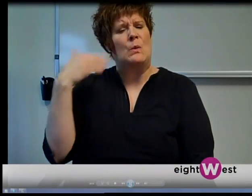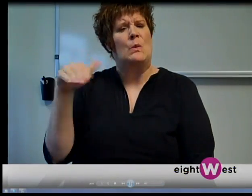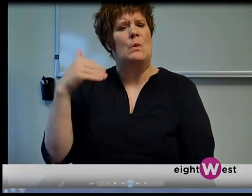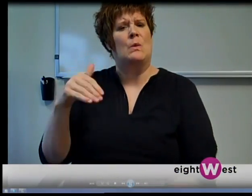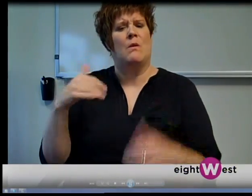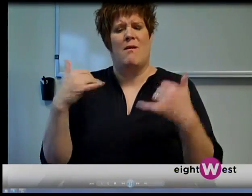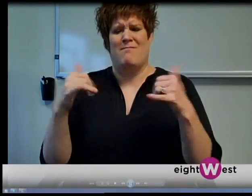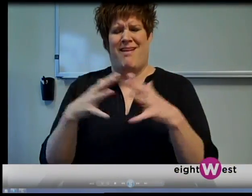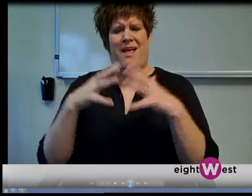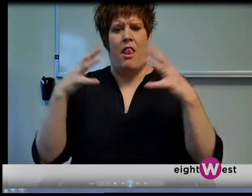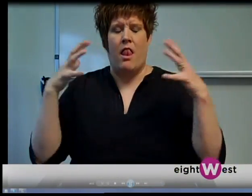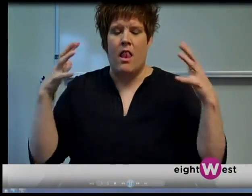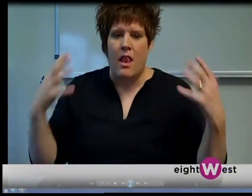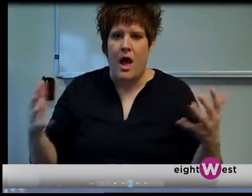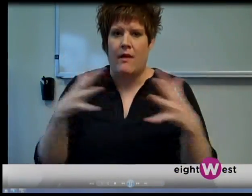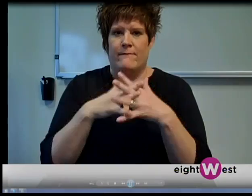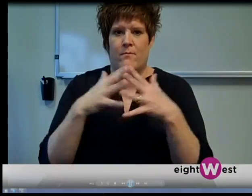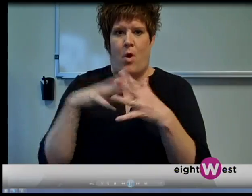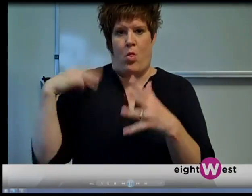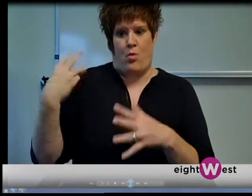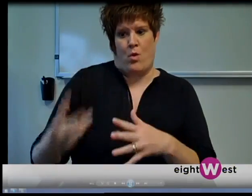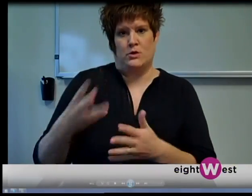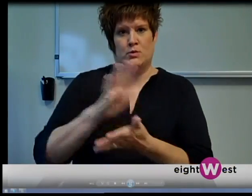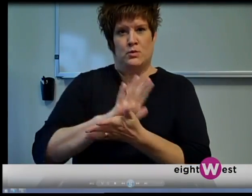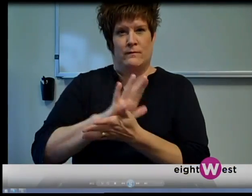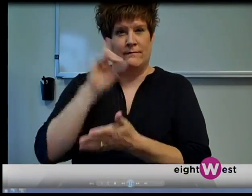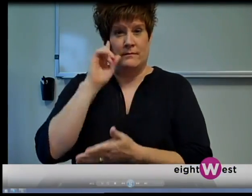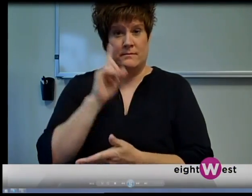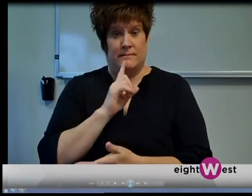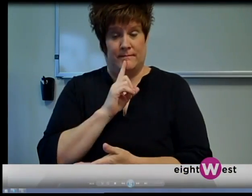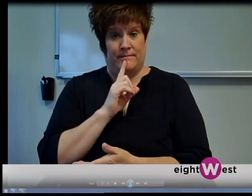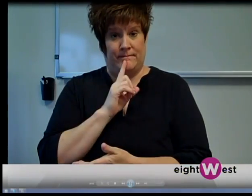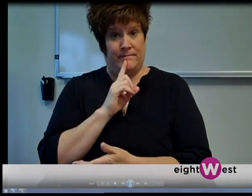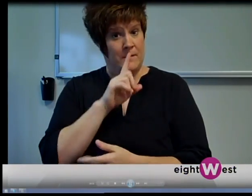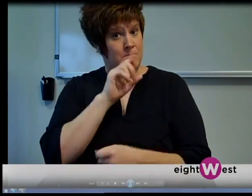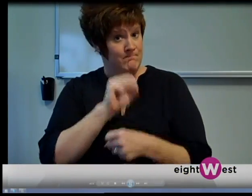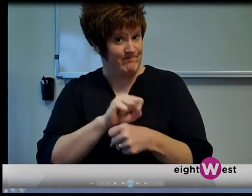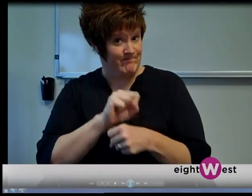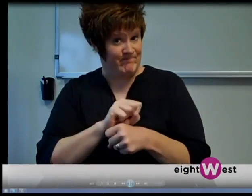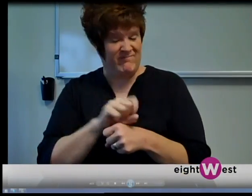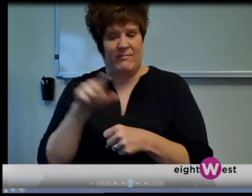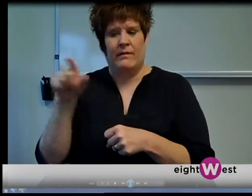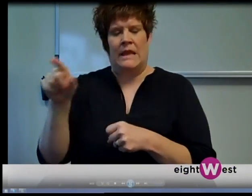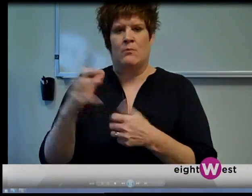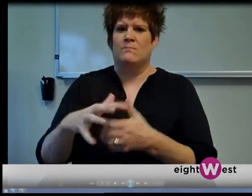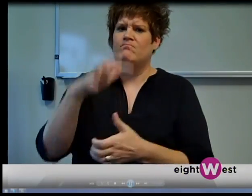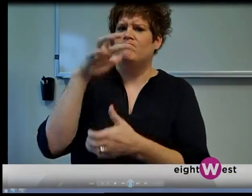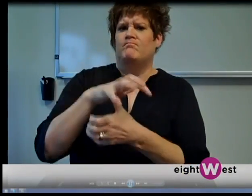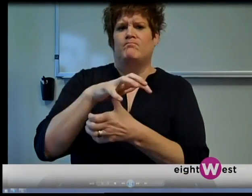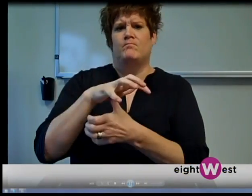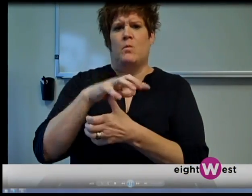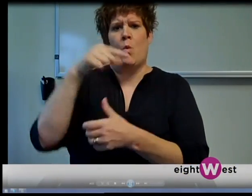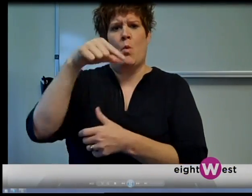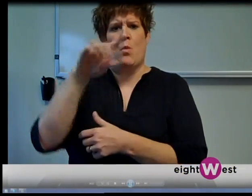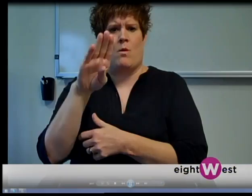in a boardroom, you'll listen to a conversation taking place, and then you interpret it, and people can kind of join right along and see where you're going?